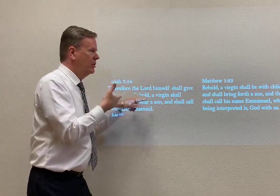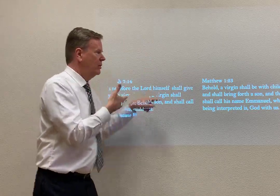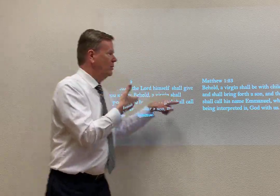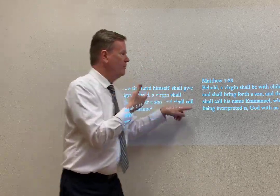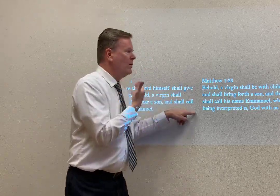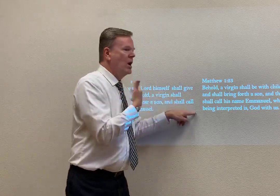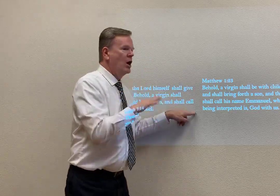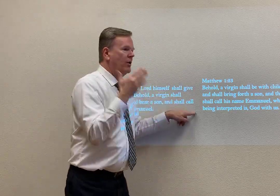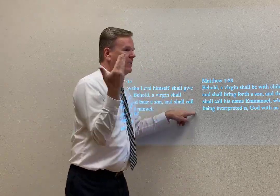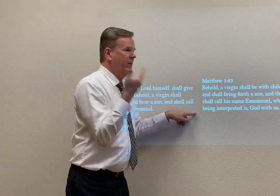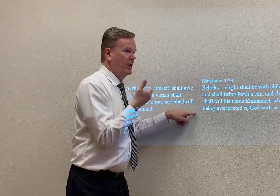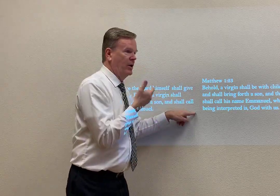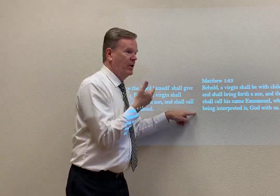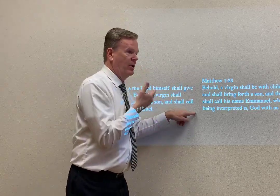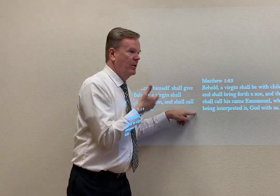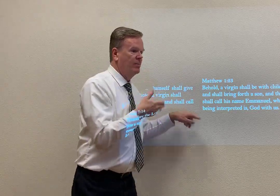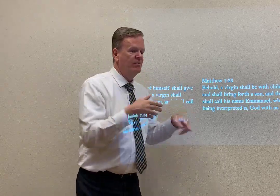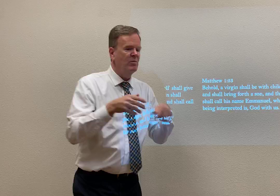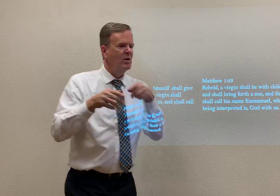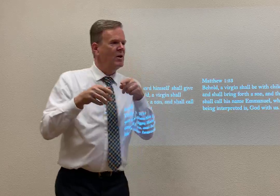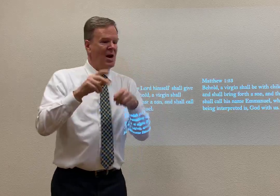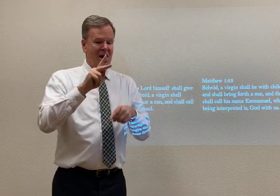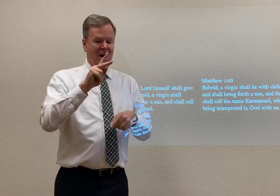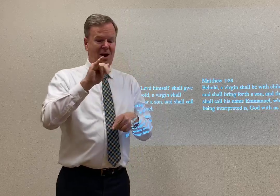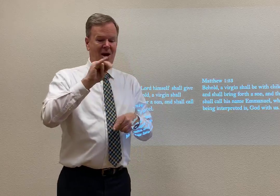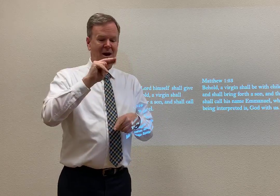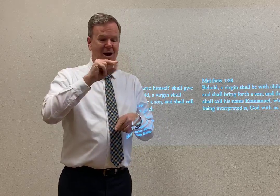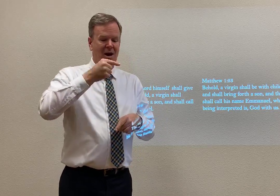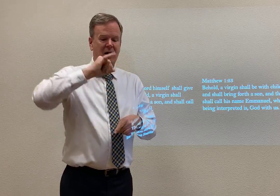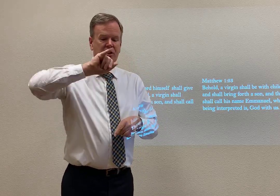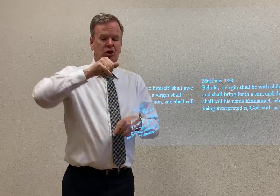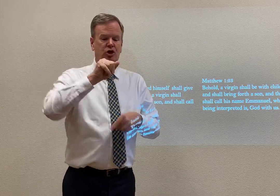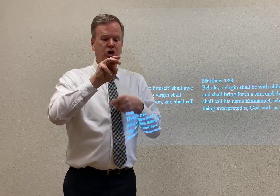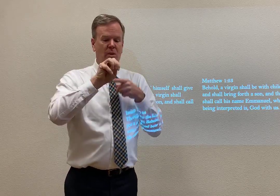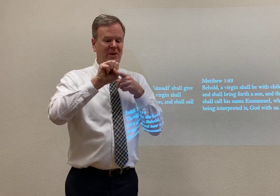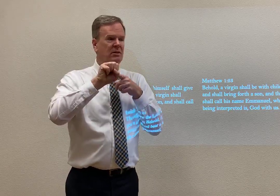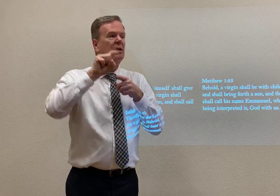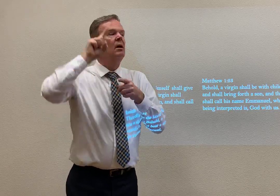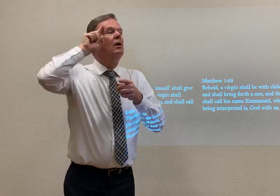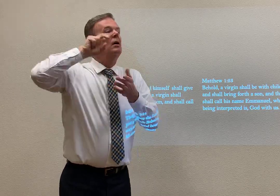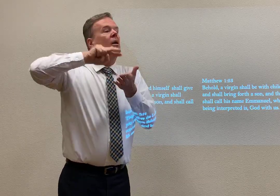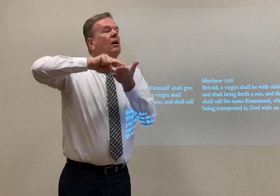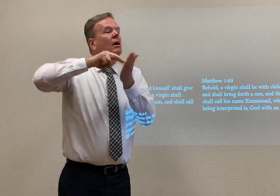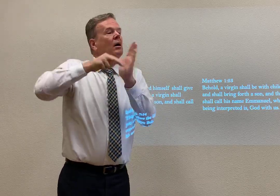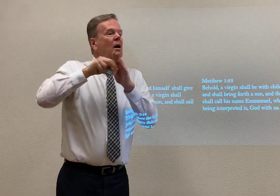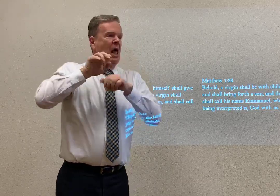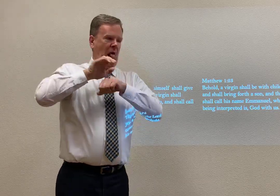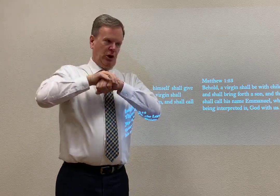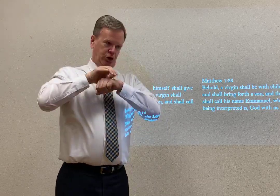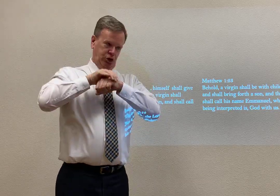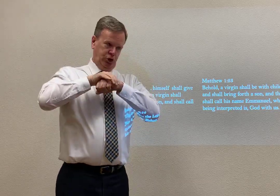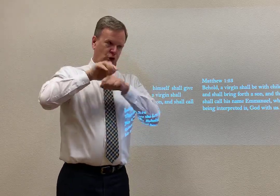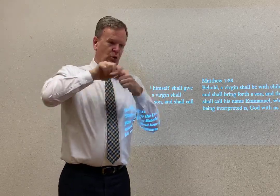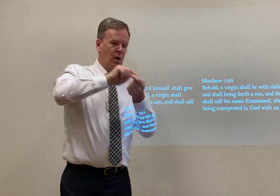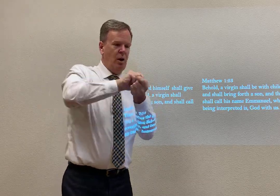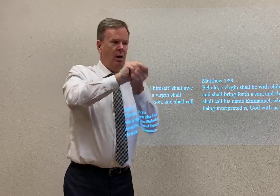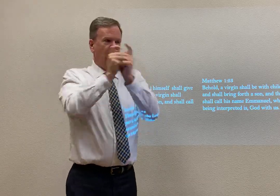This is written, that was written before 1611. King James Version is what you're referring to in 1611. That's when it was translated